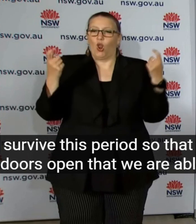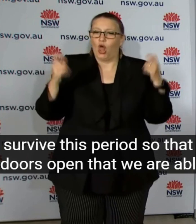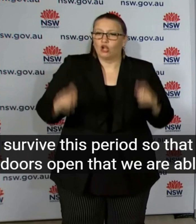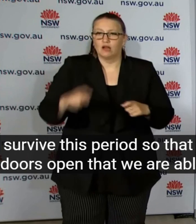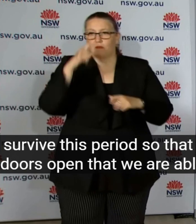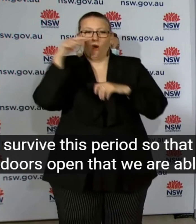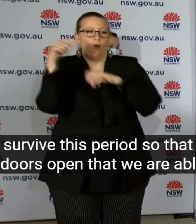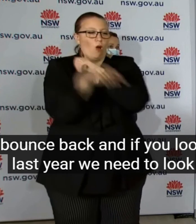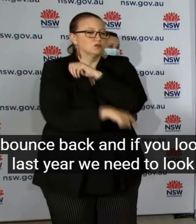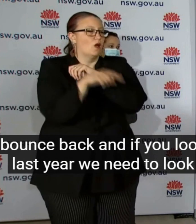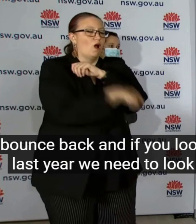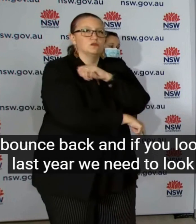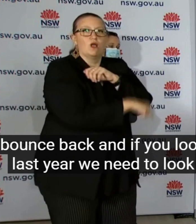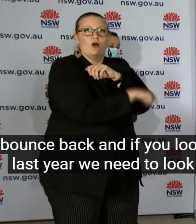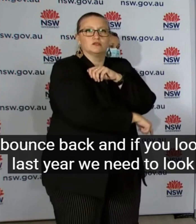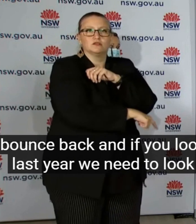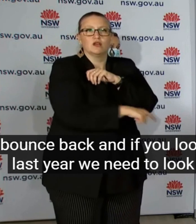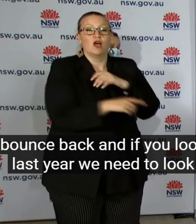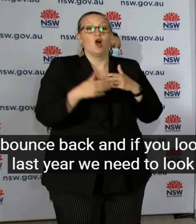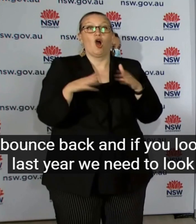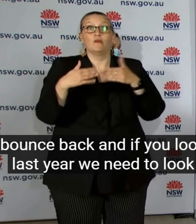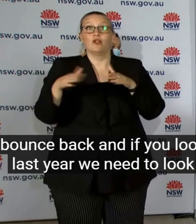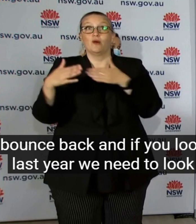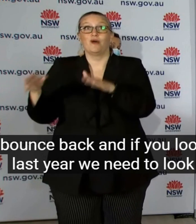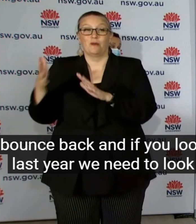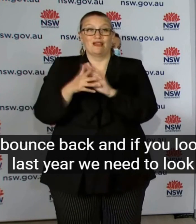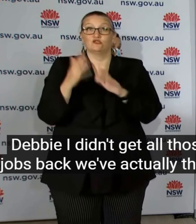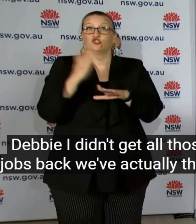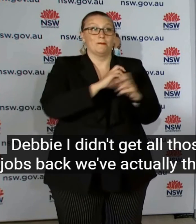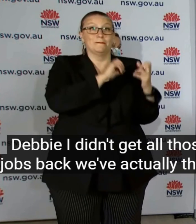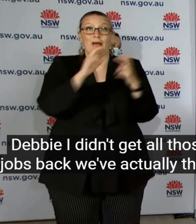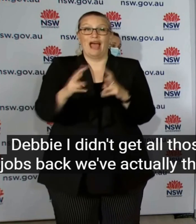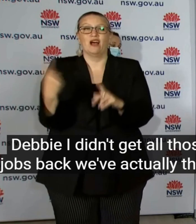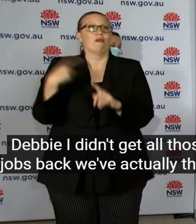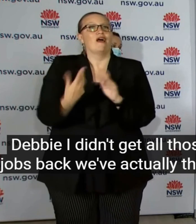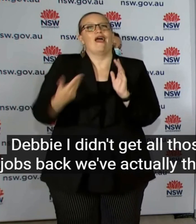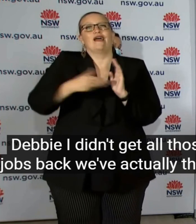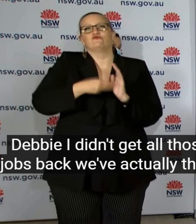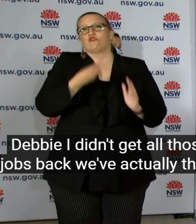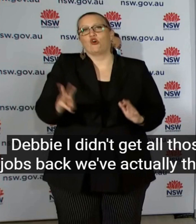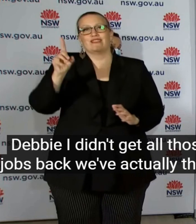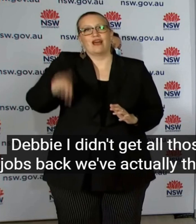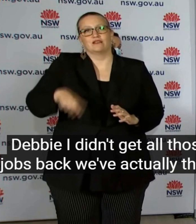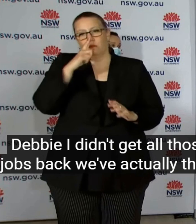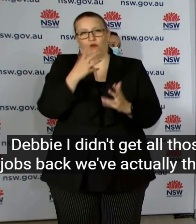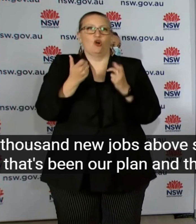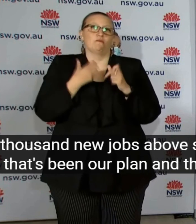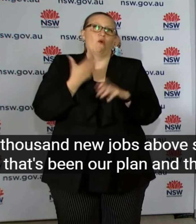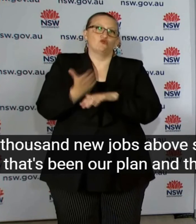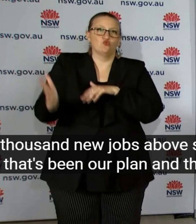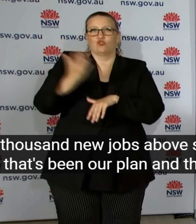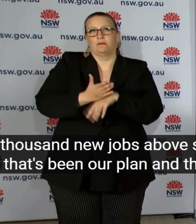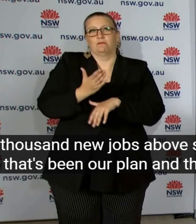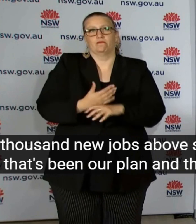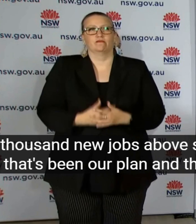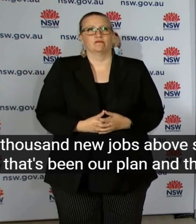30,000 new jobs above. So that's been our plan, and the Treasurer has already indicated a recovery package once we hit October